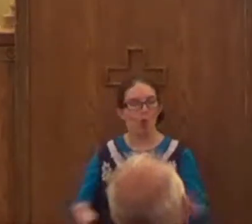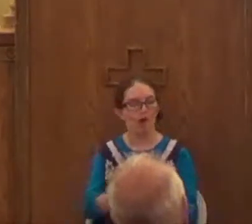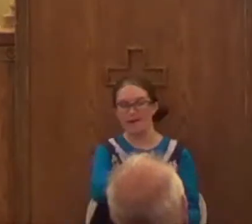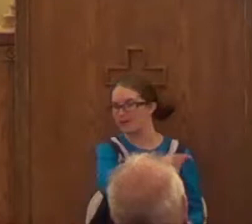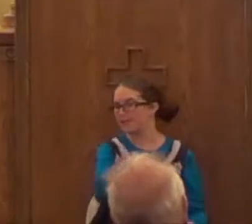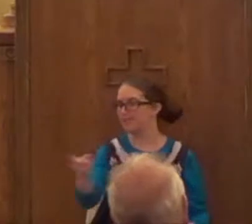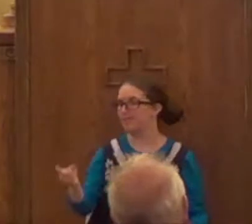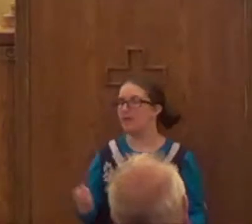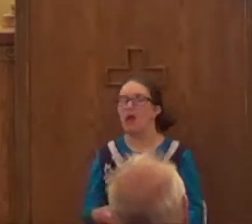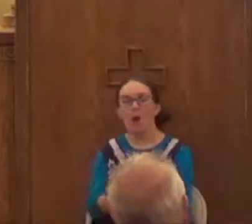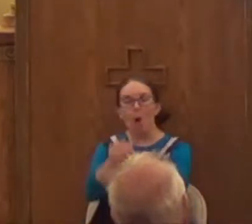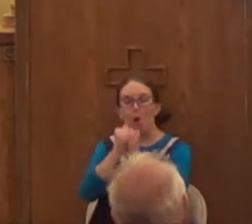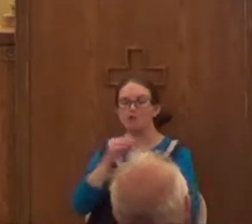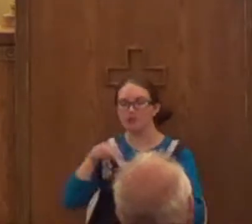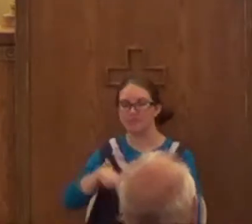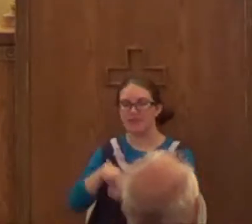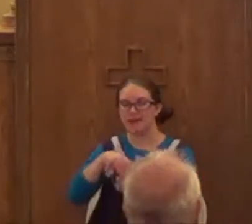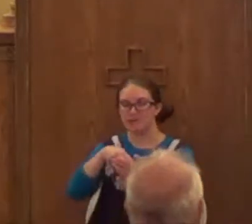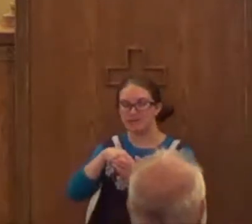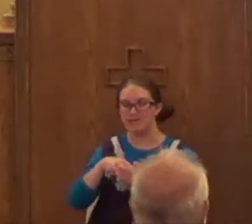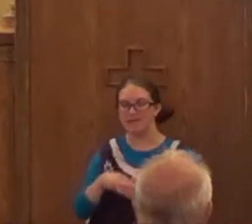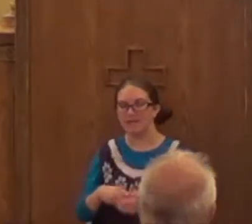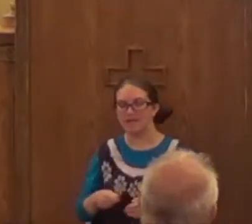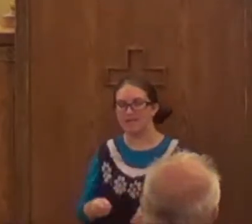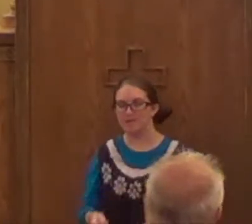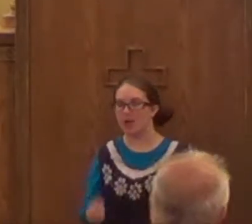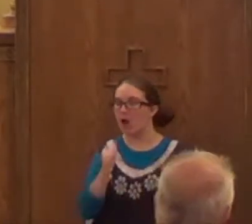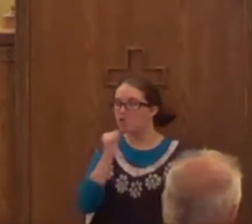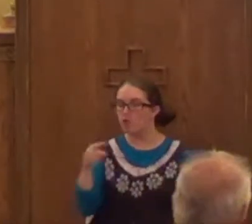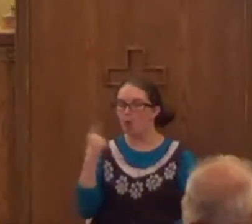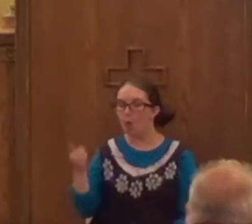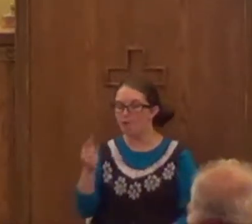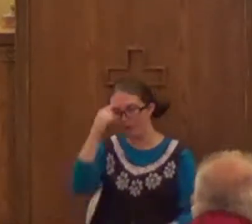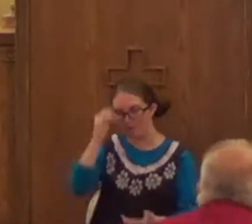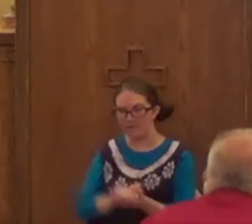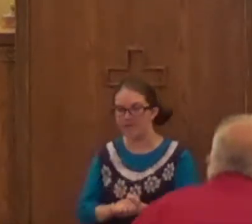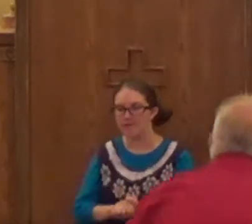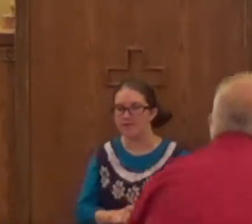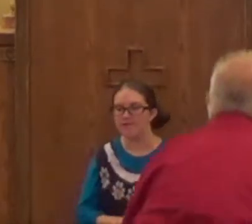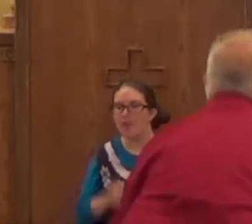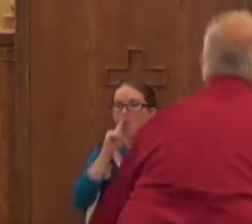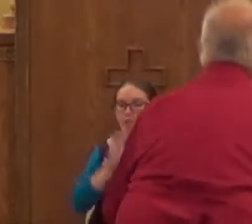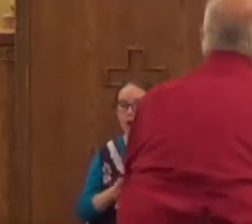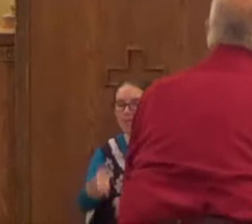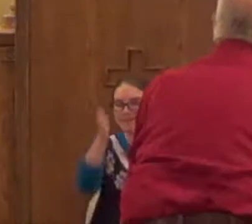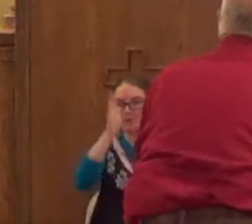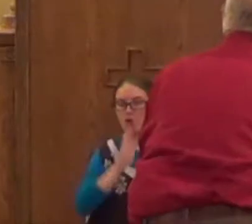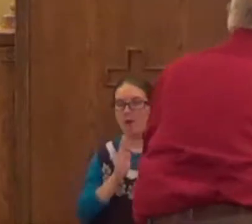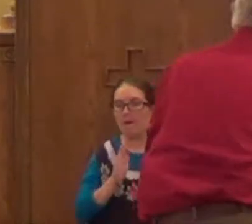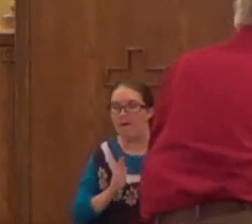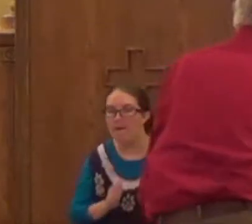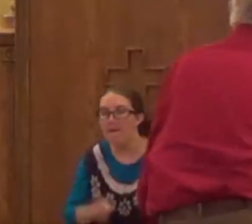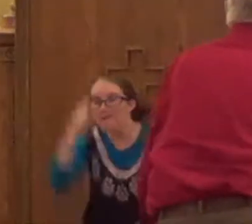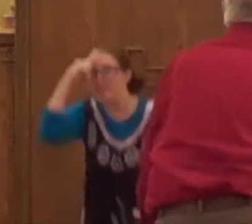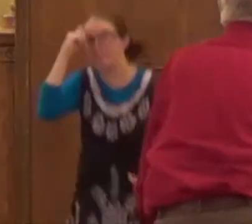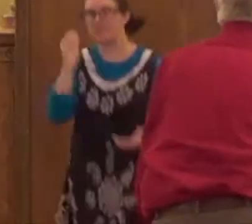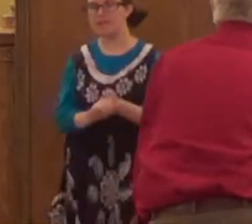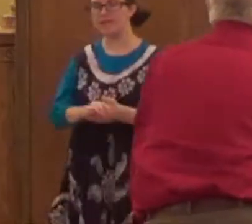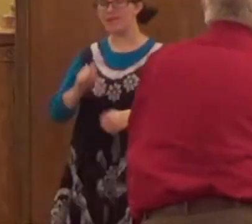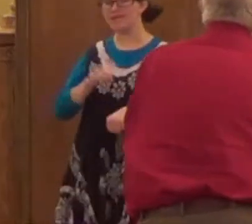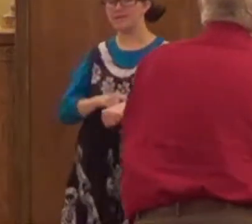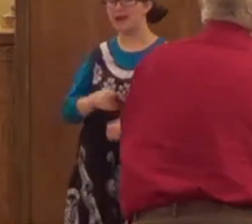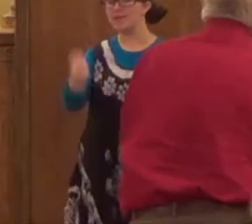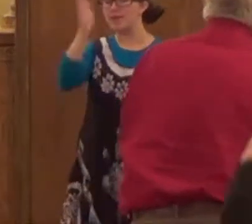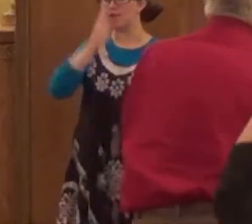here. Somebody ought to stand up tonight and say, not only do I believe in the promise of God, but I believe in the timing